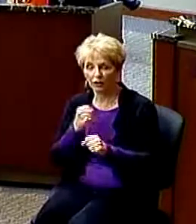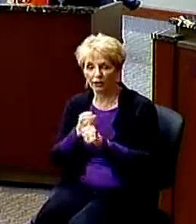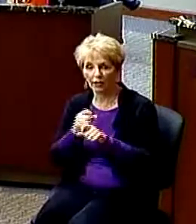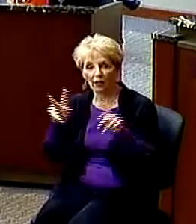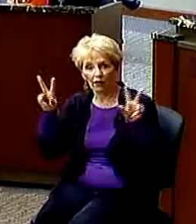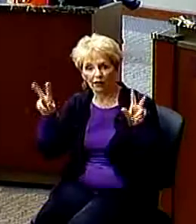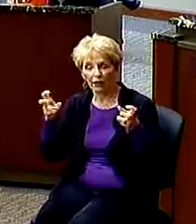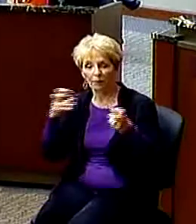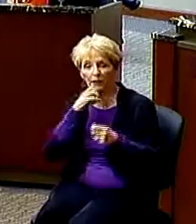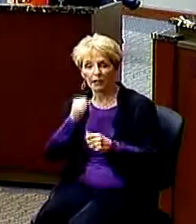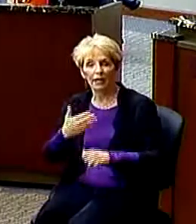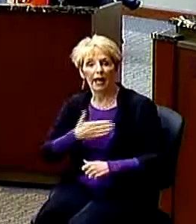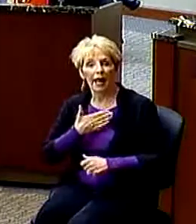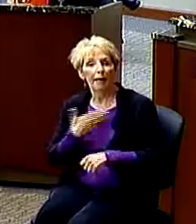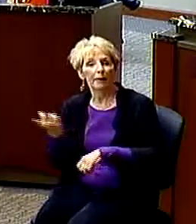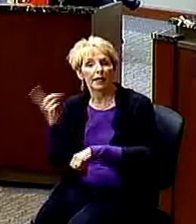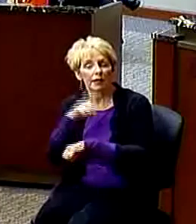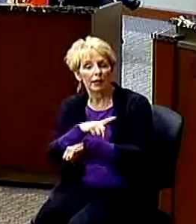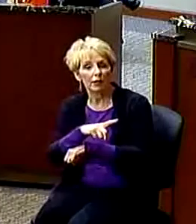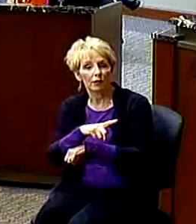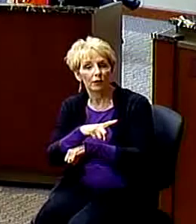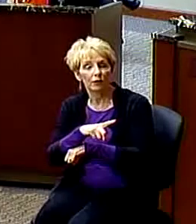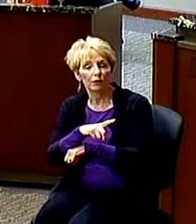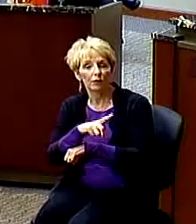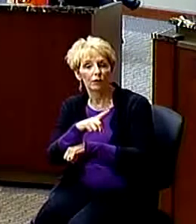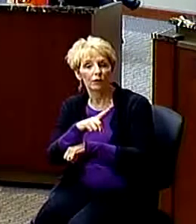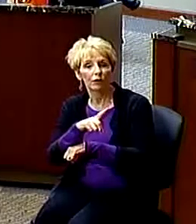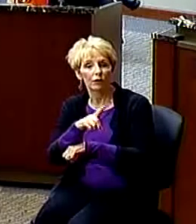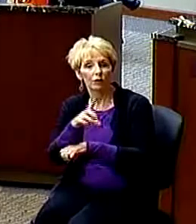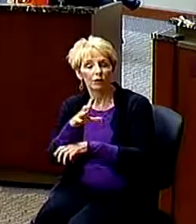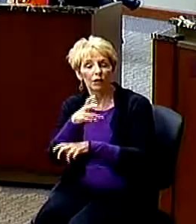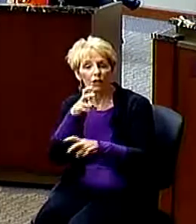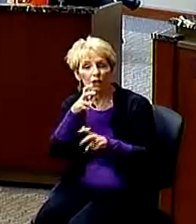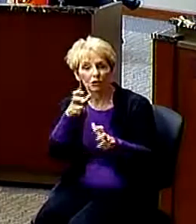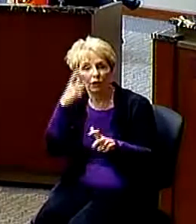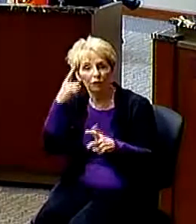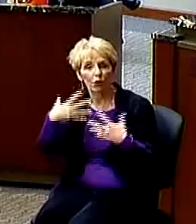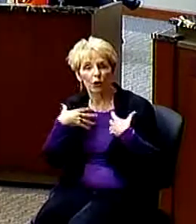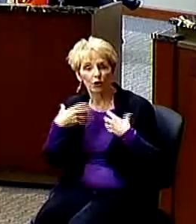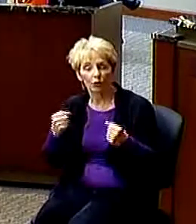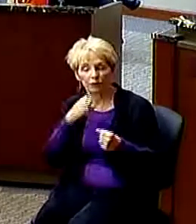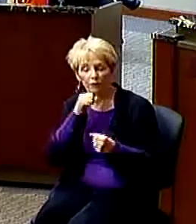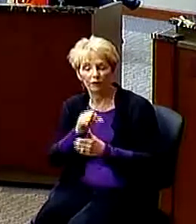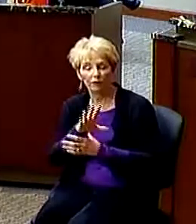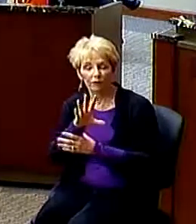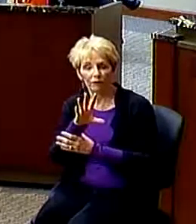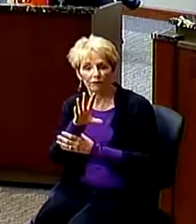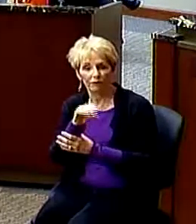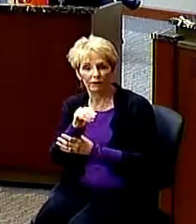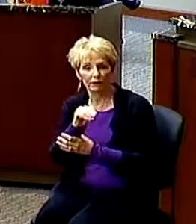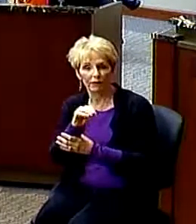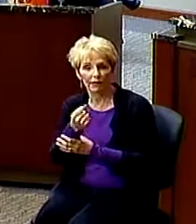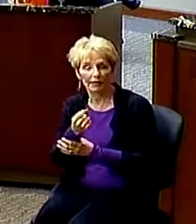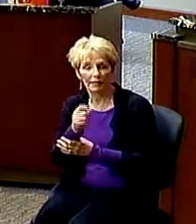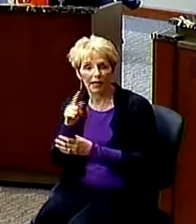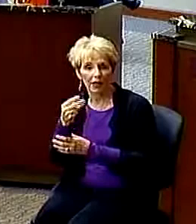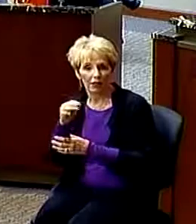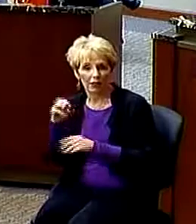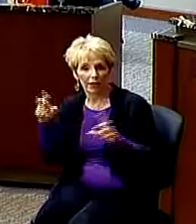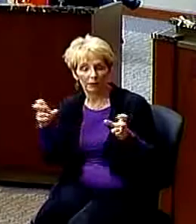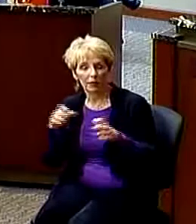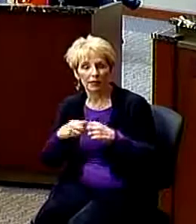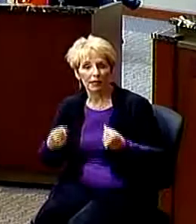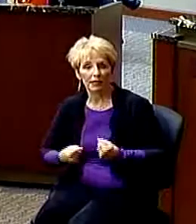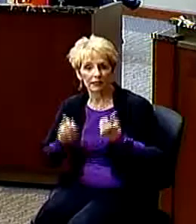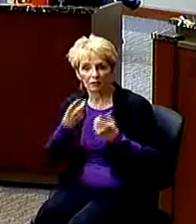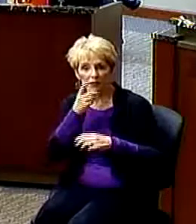is Happy Days, Twist Out Cancer, Shout for a Cure. It's going to be a 50s theme. The Survivor's